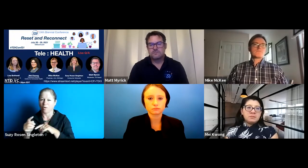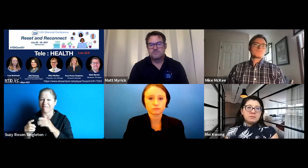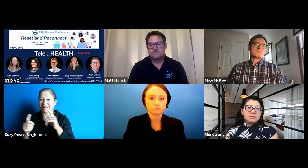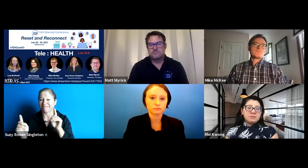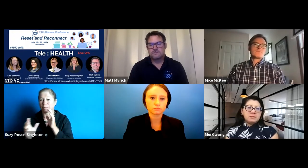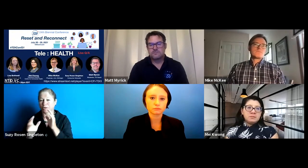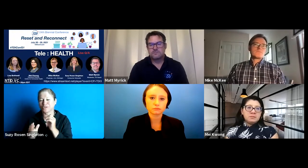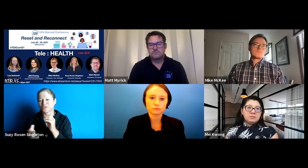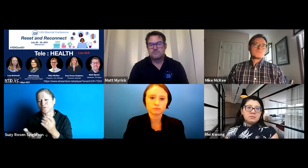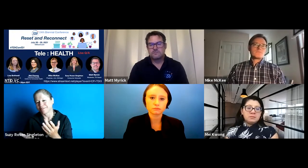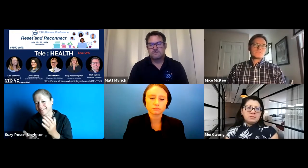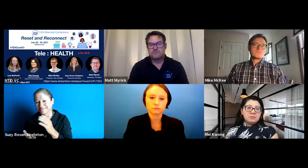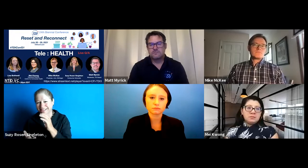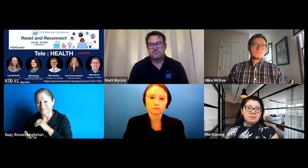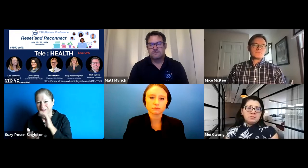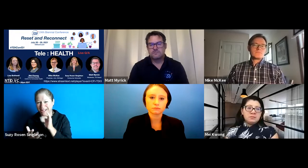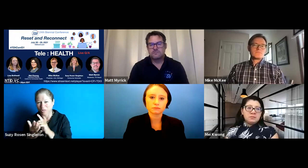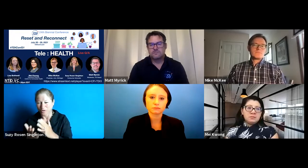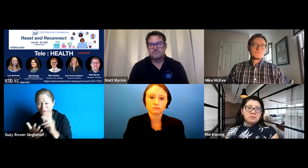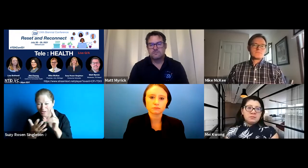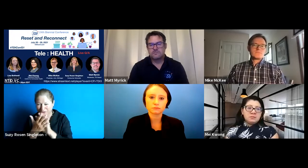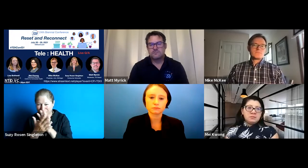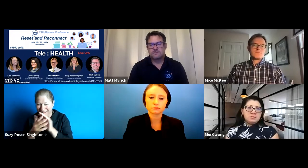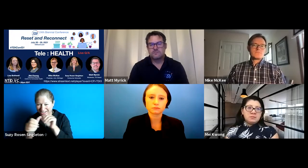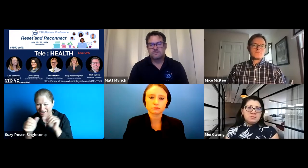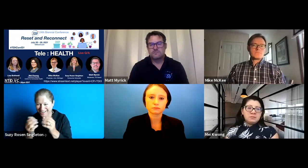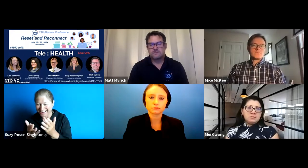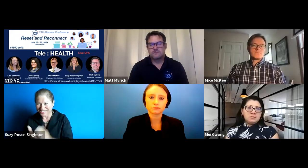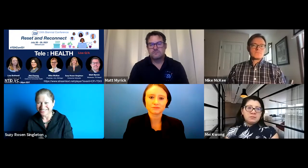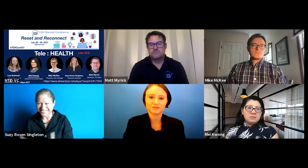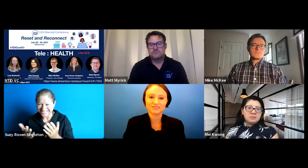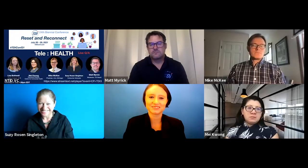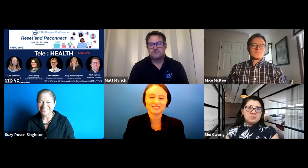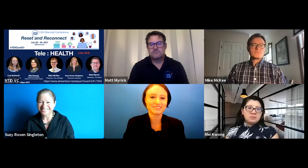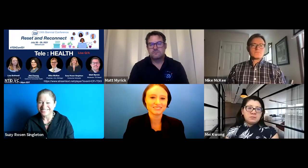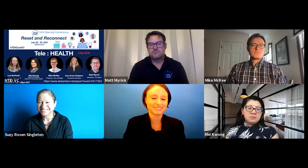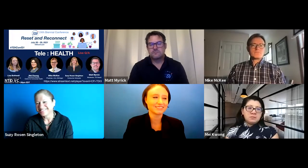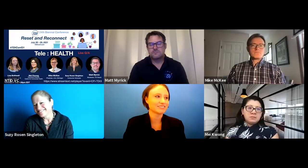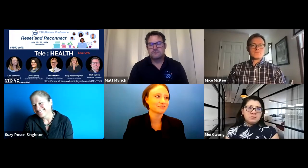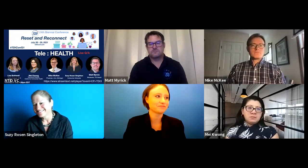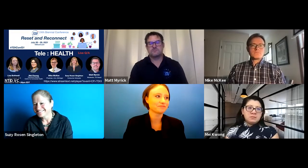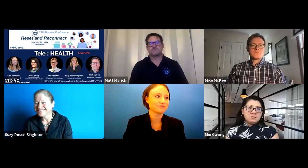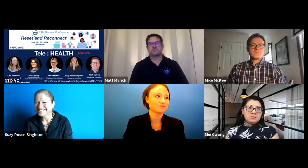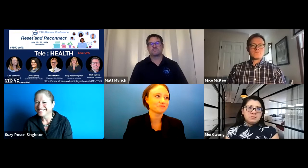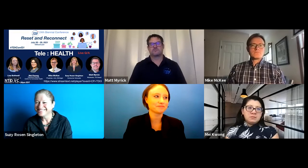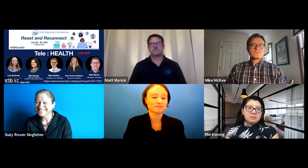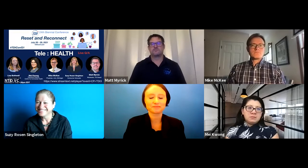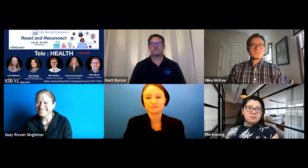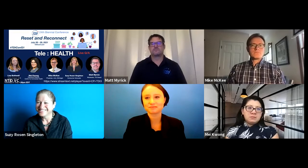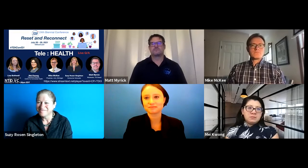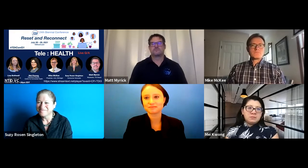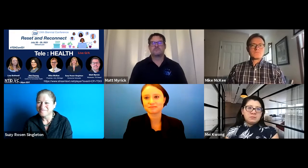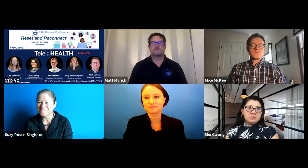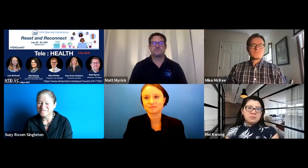about what would be effective. So that can try to help clarify what effective communication, and with the lawyers working in a lot of these gray areas here, but